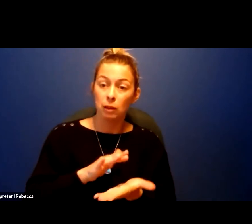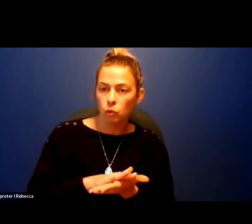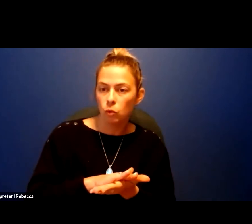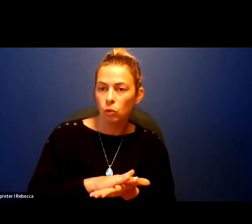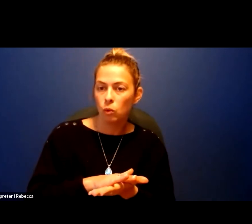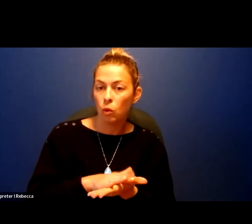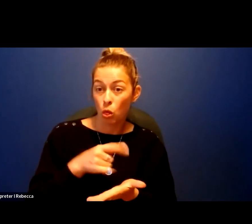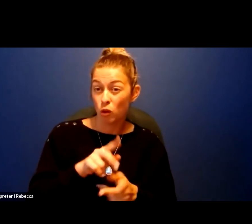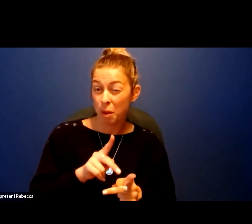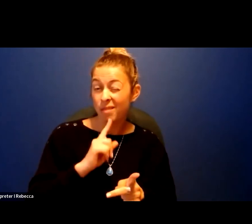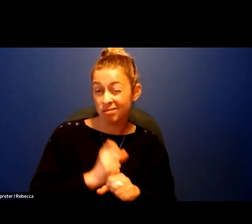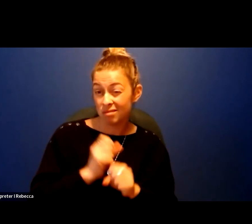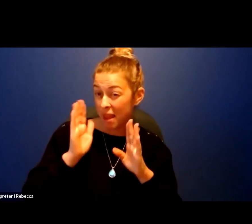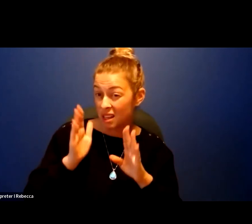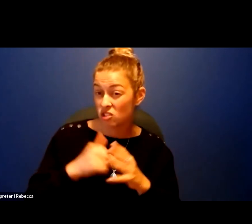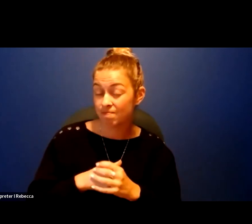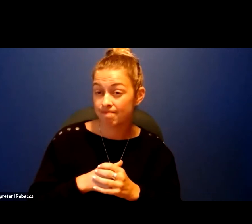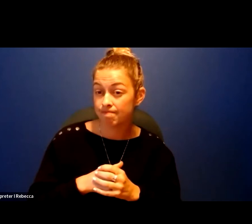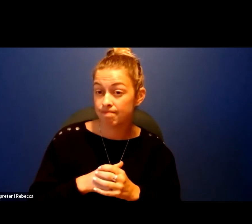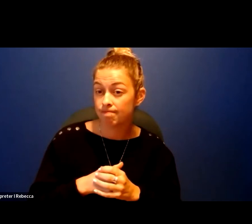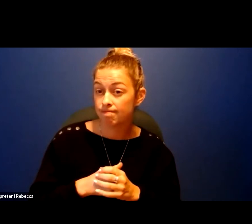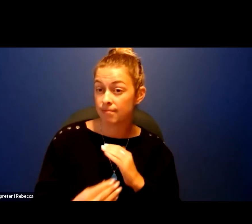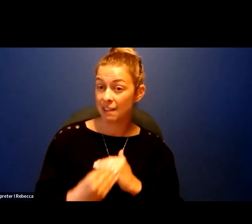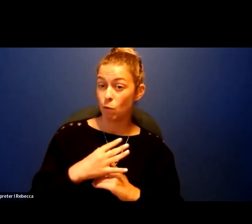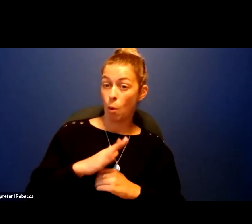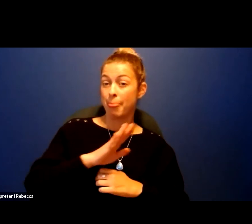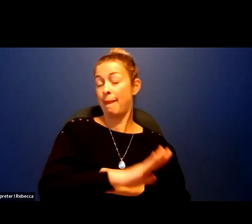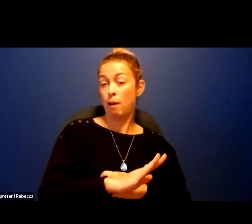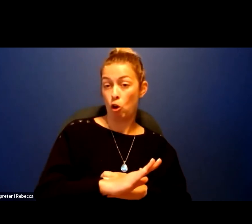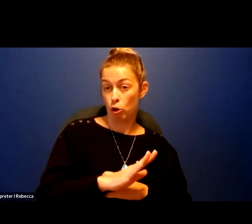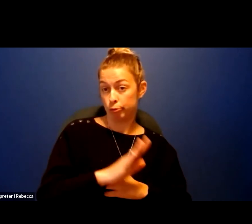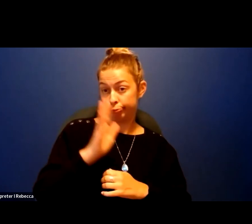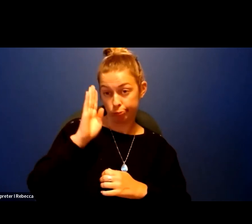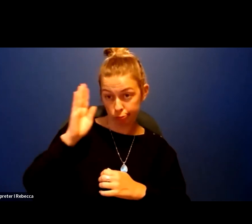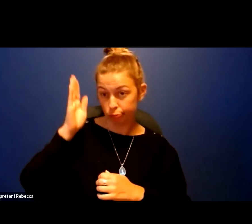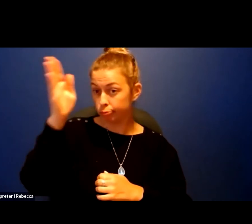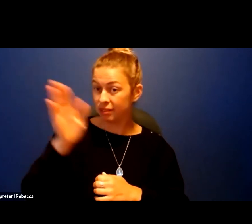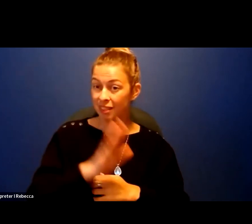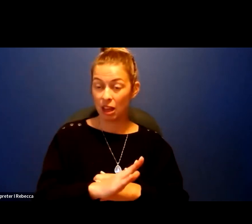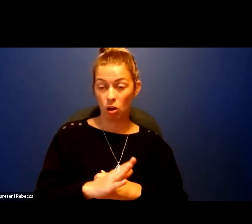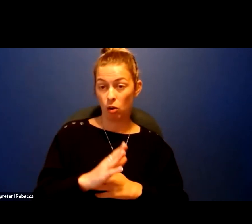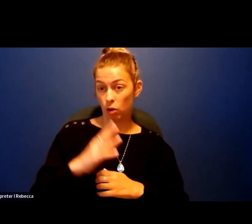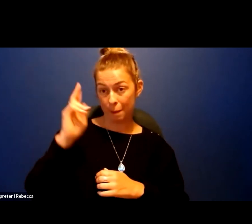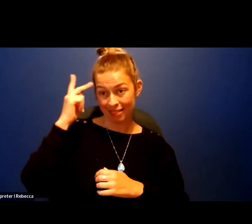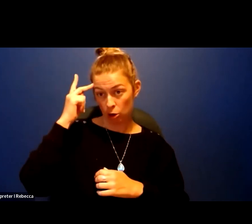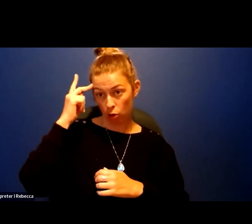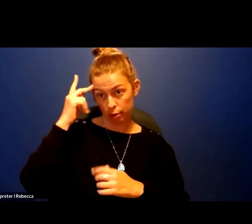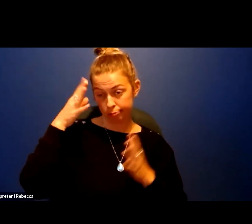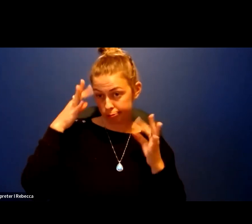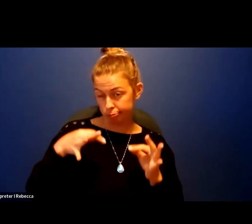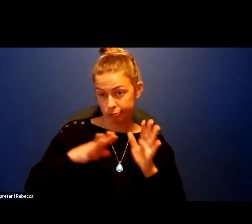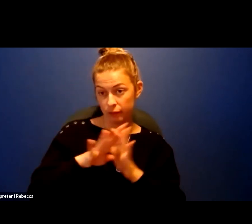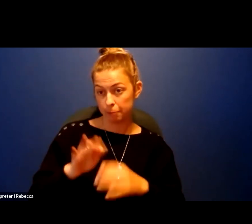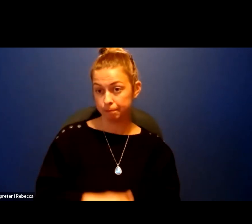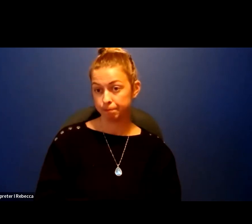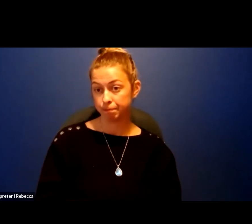attention. And that will have been a formative moment in their political development, like it or not. Well,